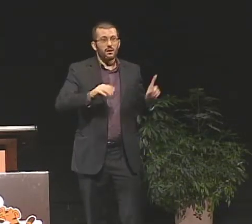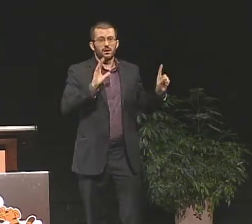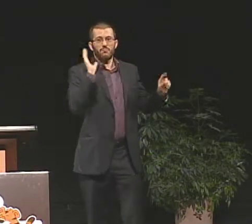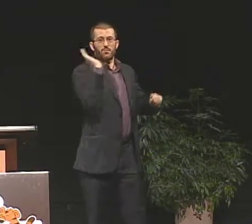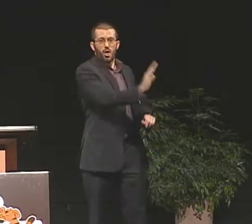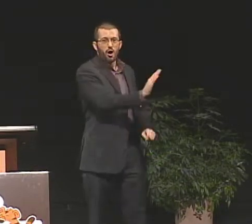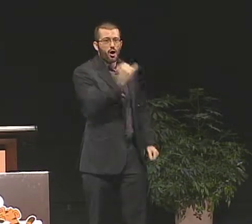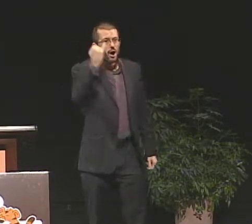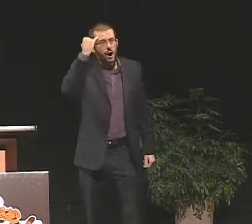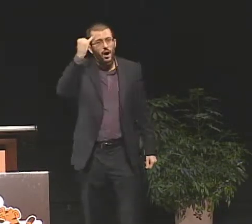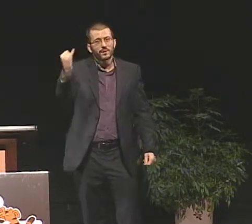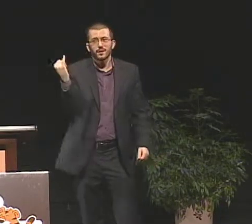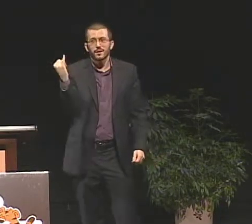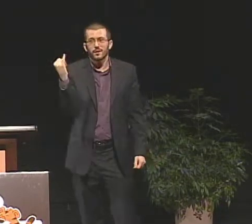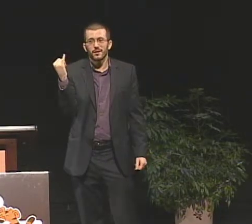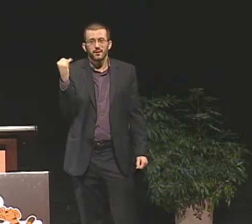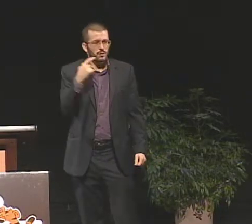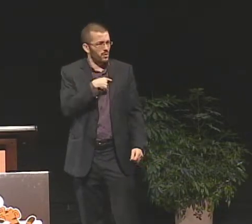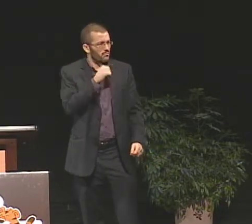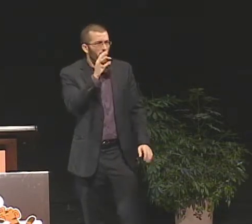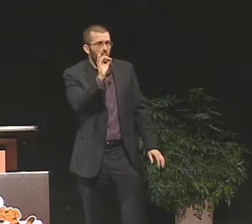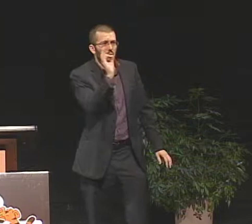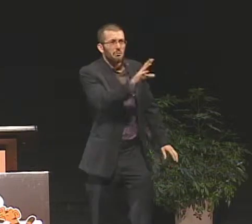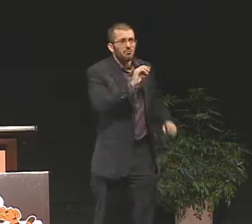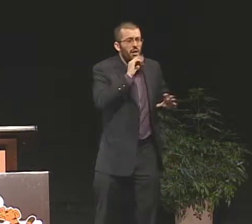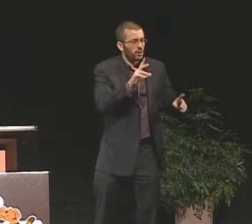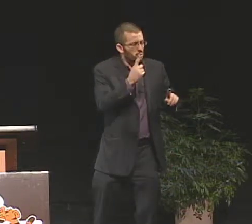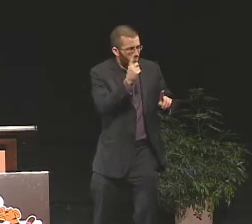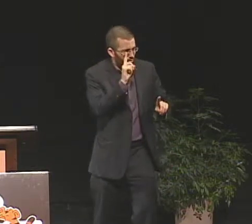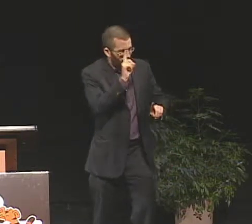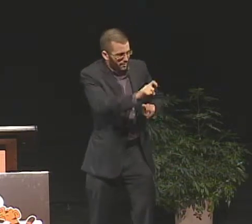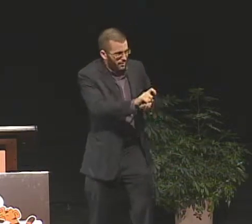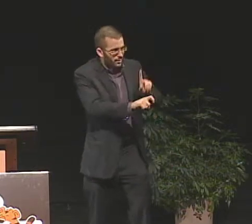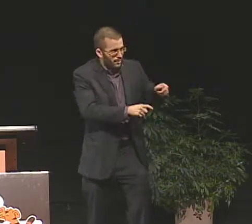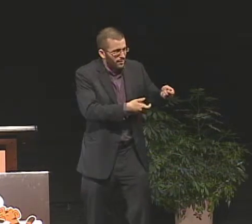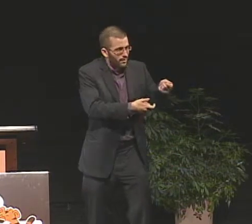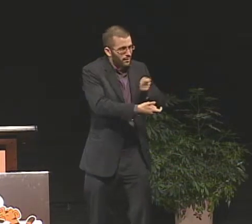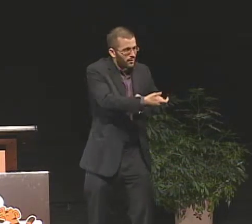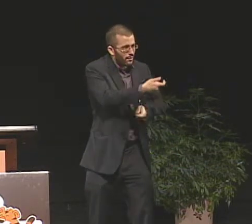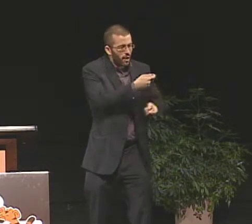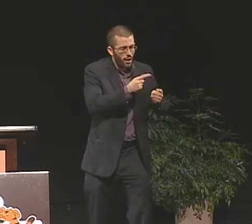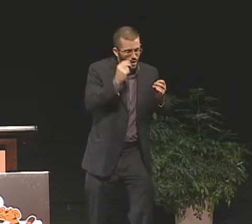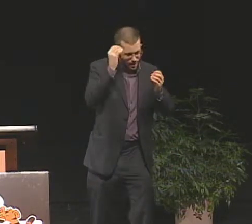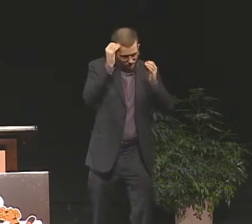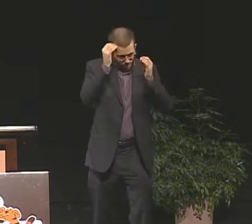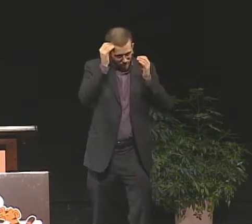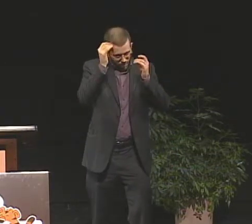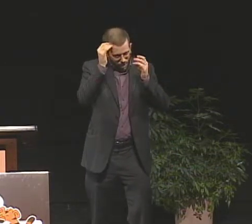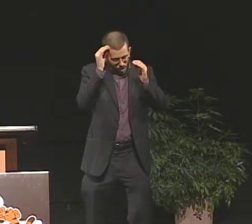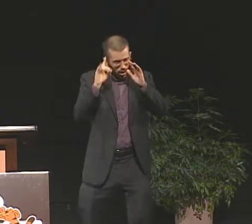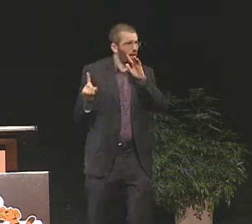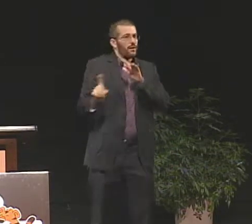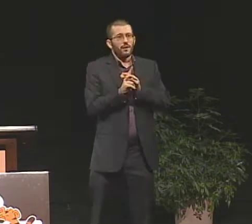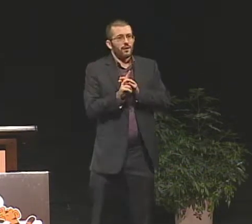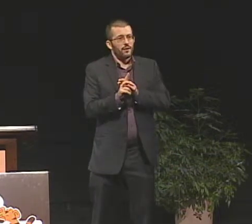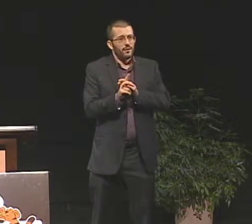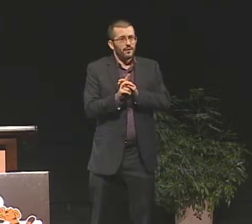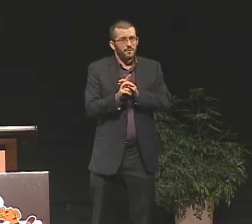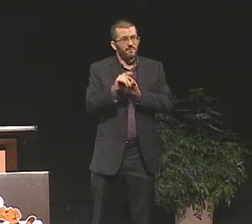were asking for their donations. Now, this idea was one that they came up with, but it was a result of that interactive discussion,